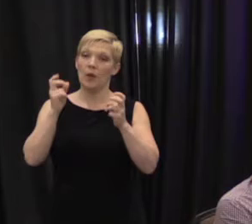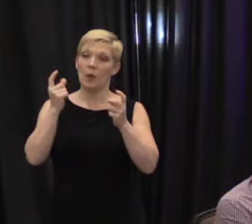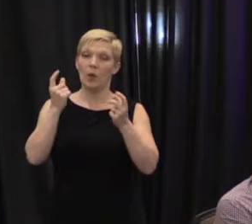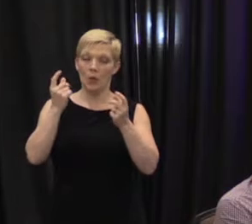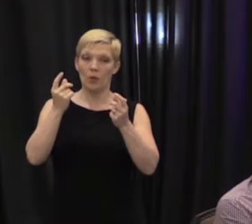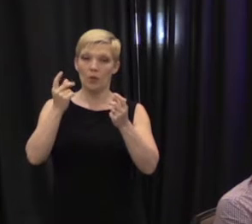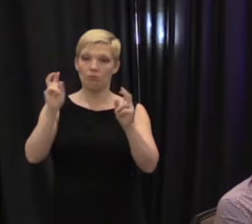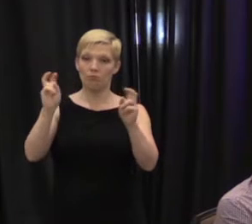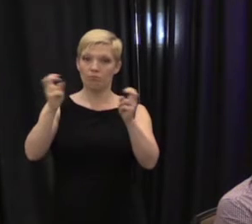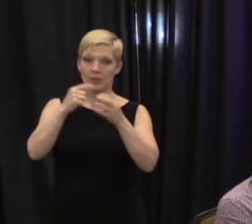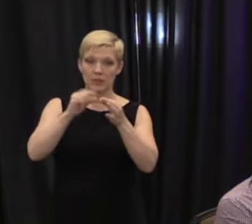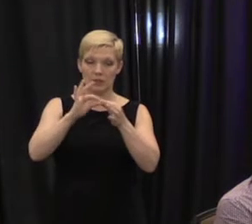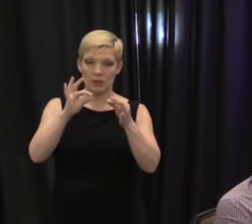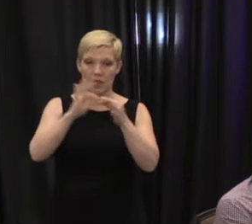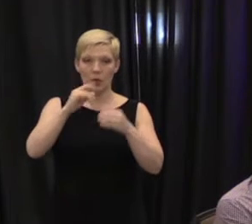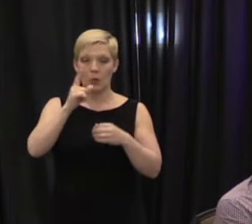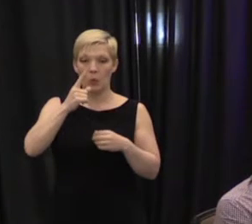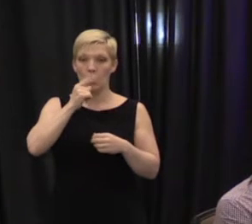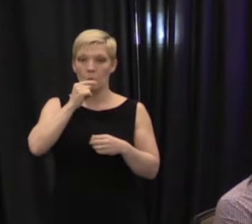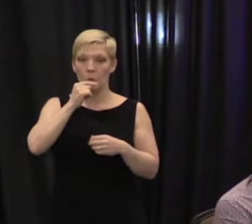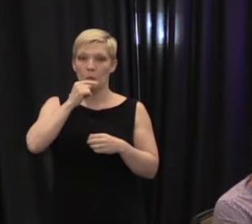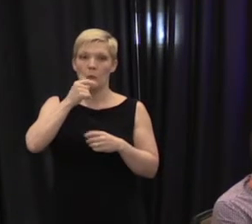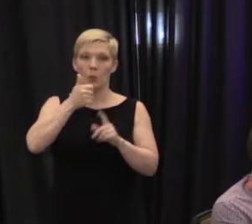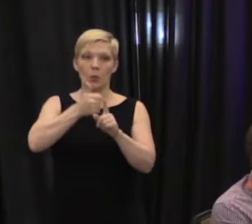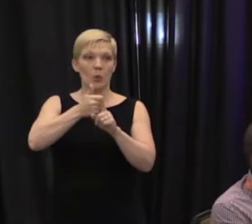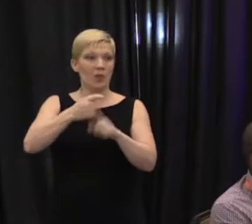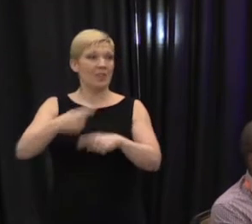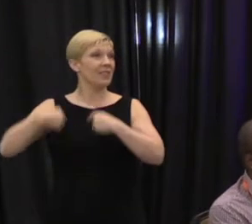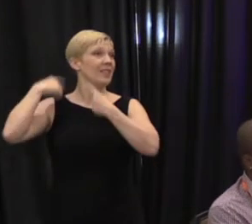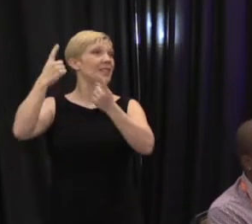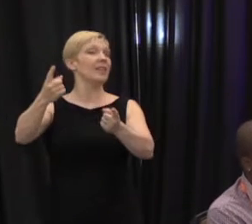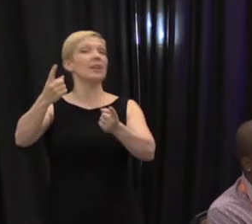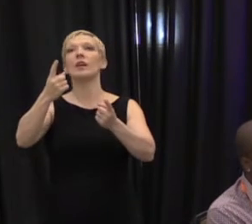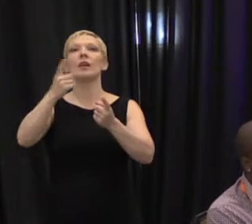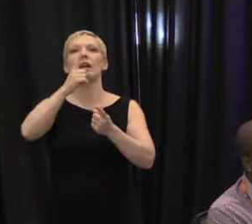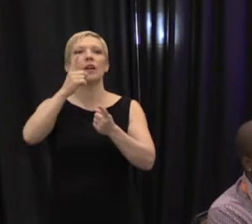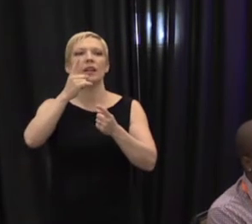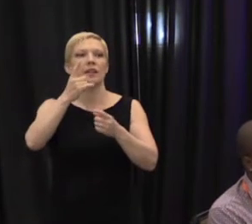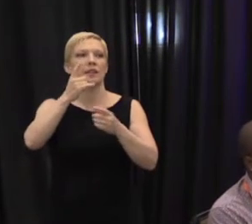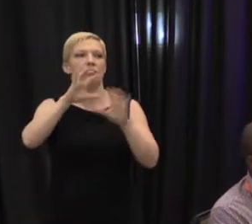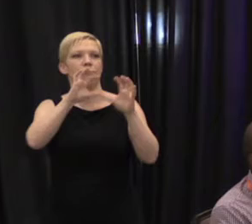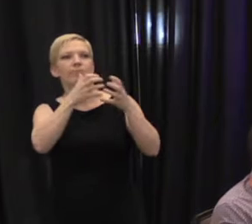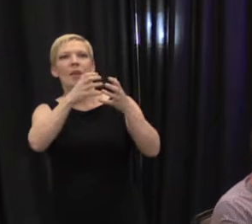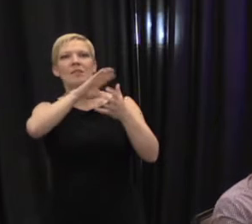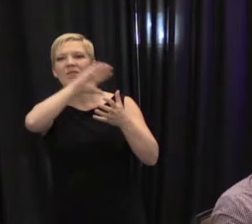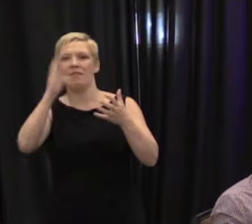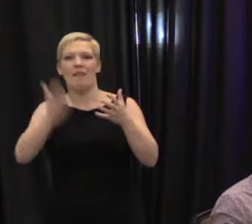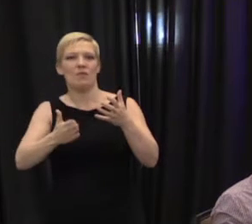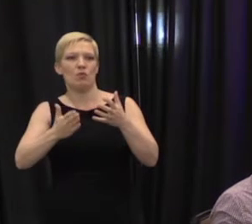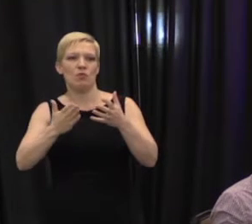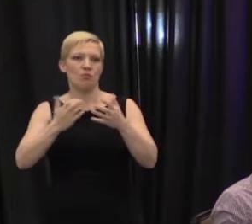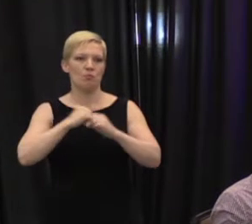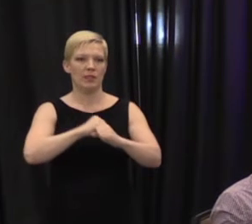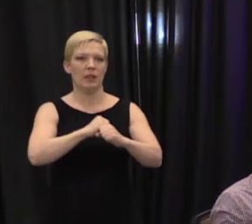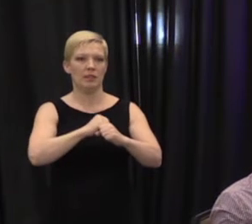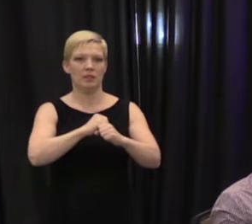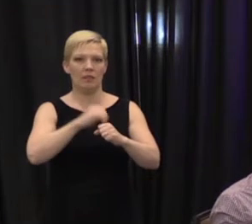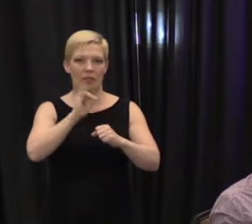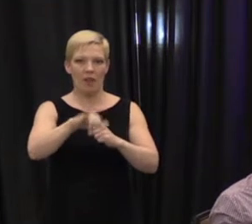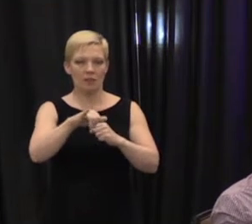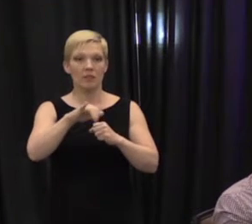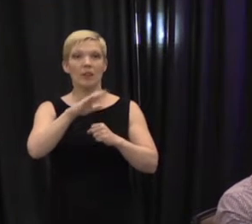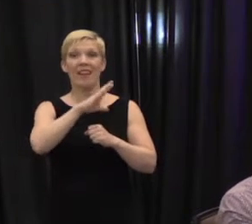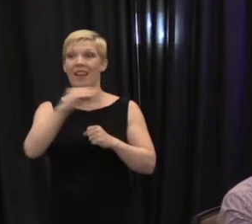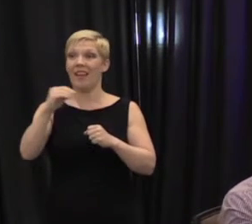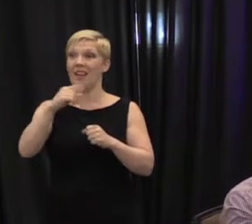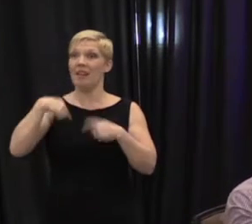are by definition the ones that institutions have never protected, who have never relied on institutions to protect us. I come from the